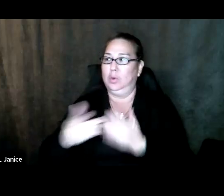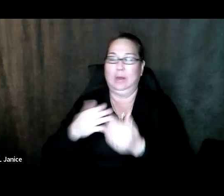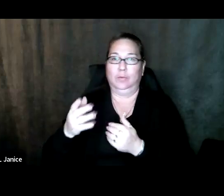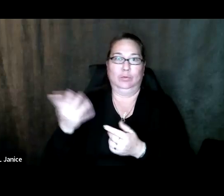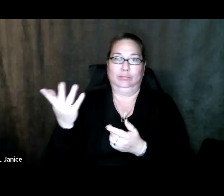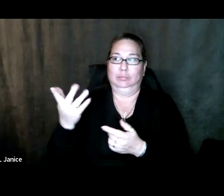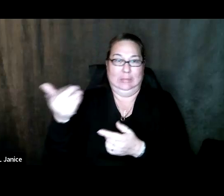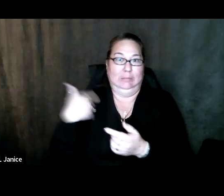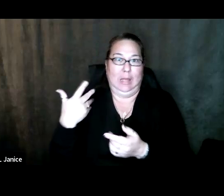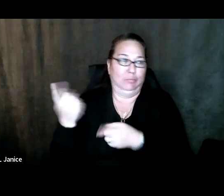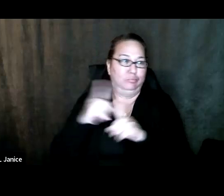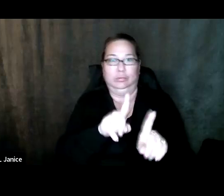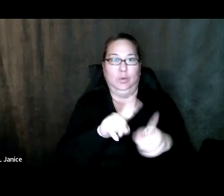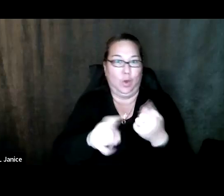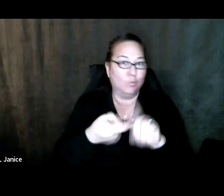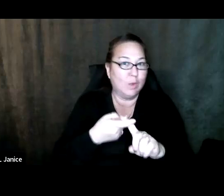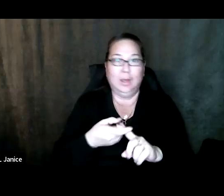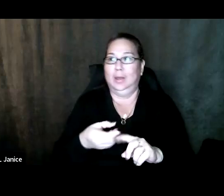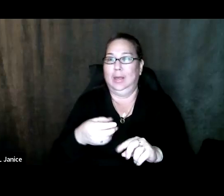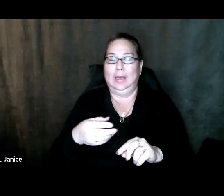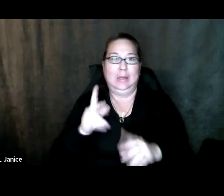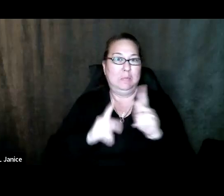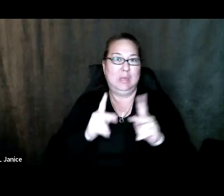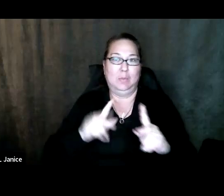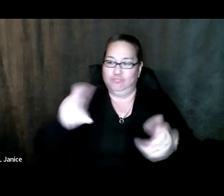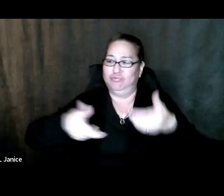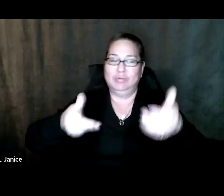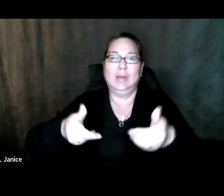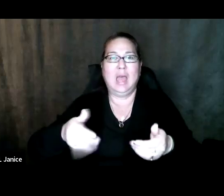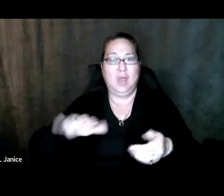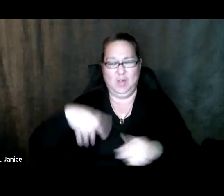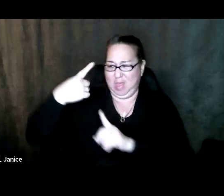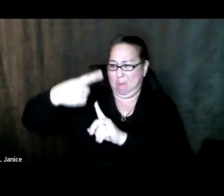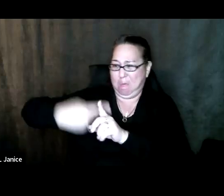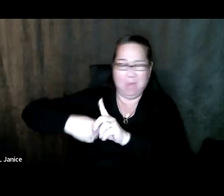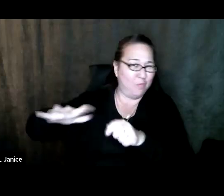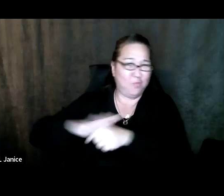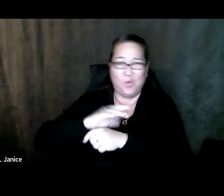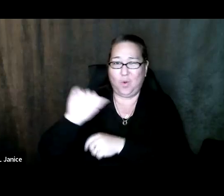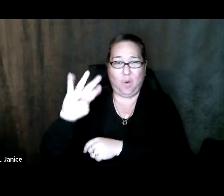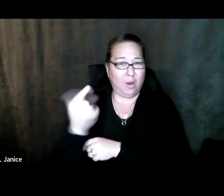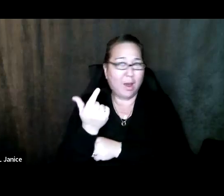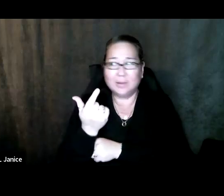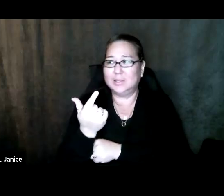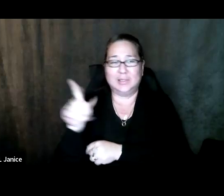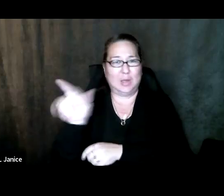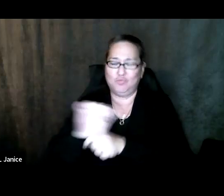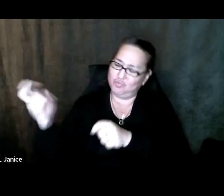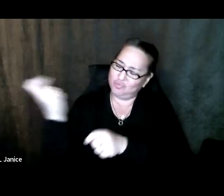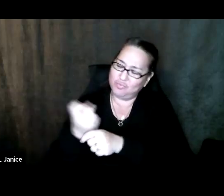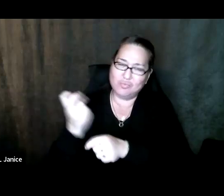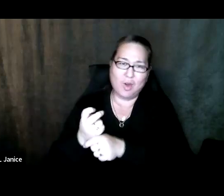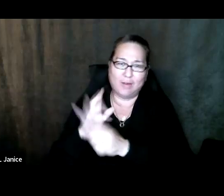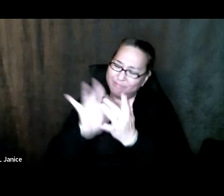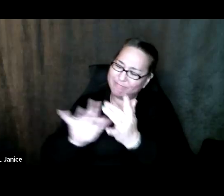them. That was a lot of outreach during the month of August. They have implemented a whole new